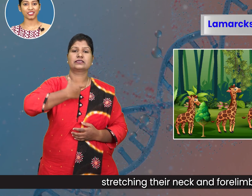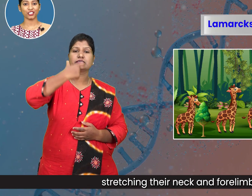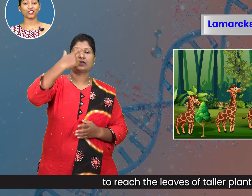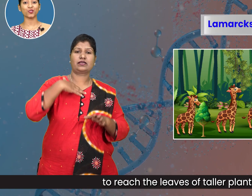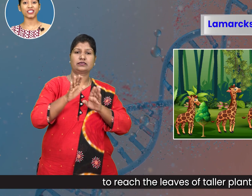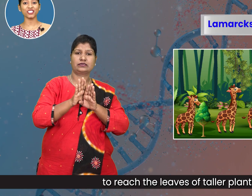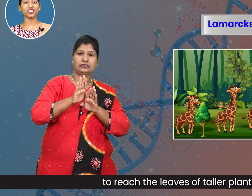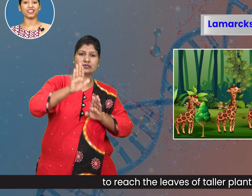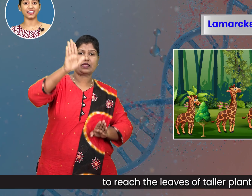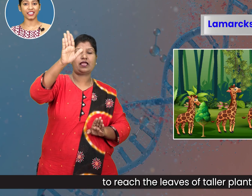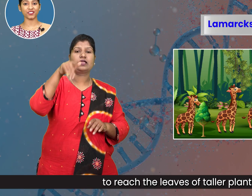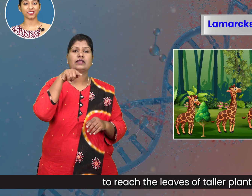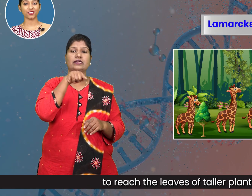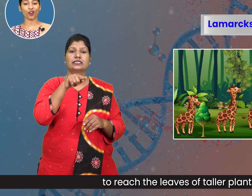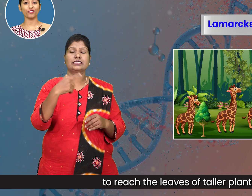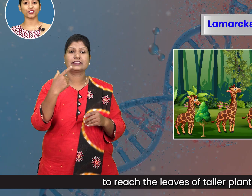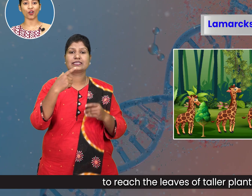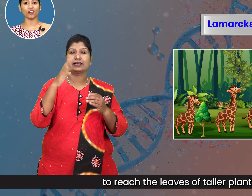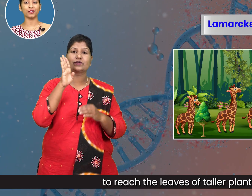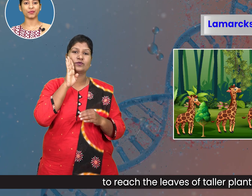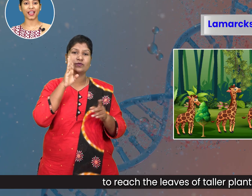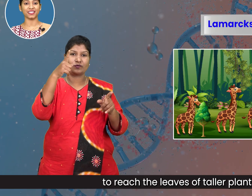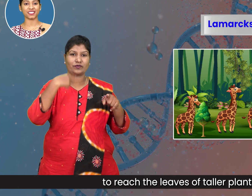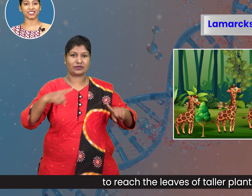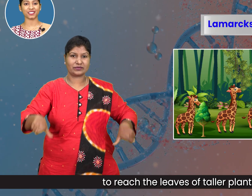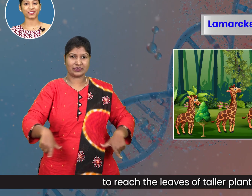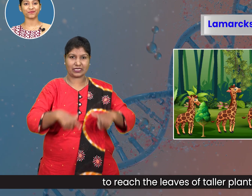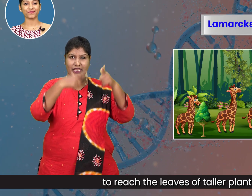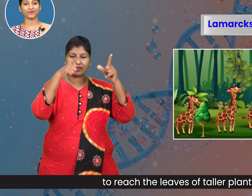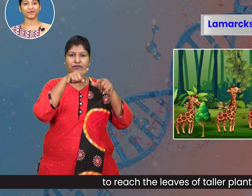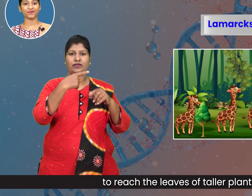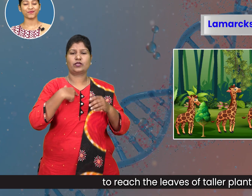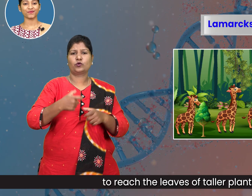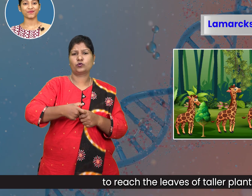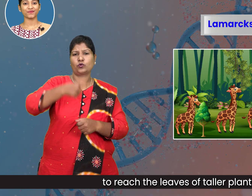forelimbs to reach the leaves of taller plants.